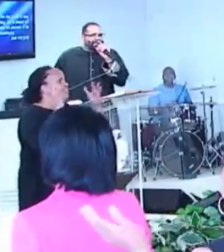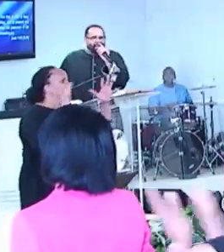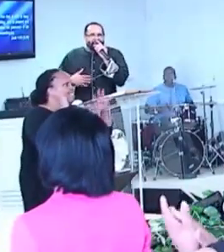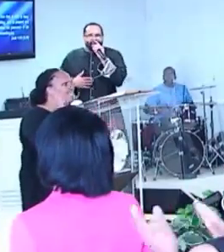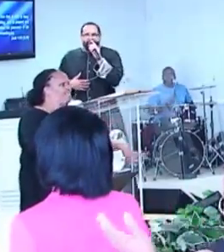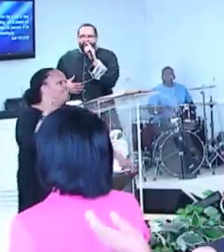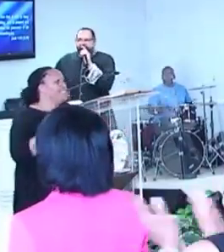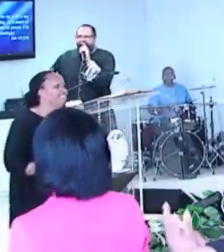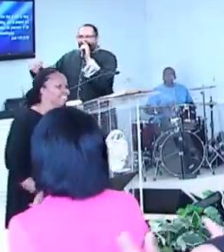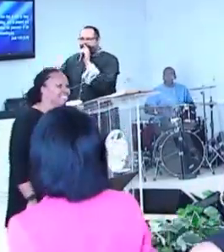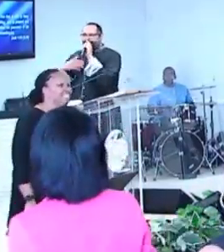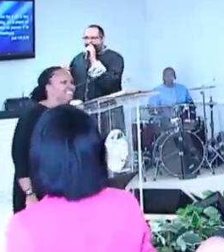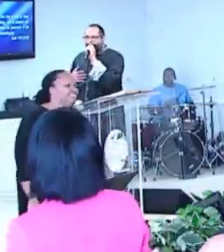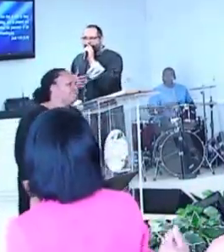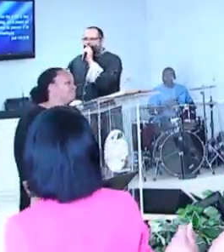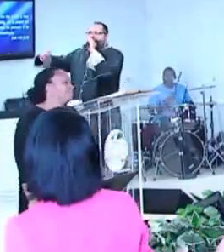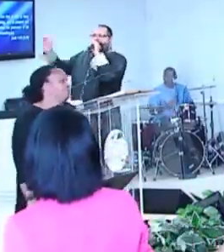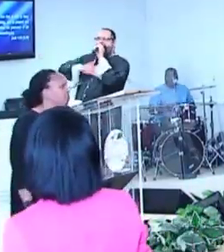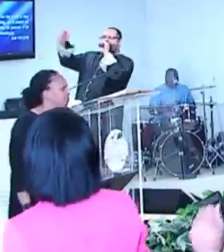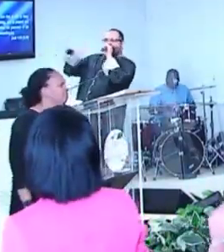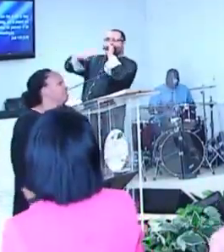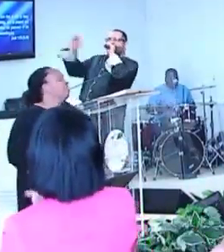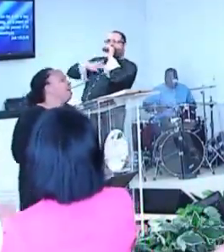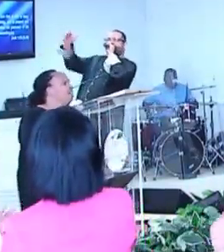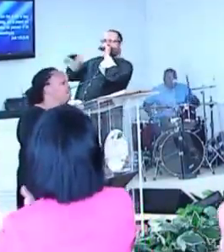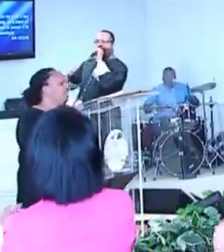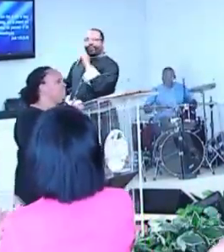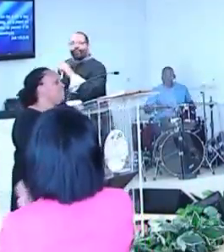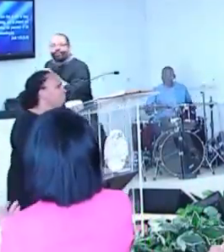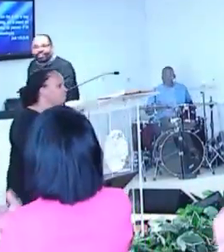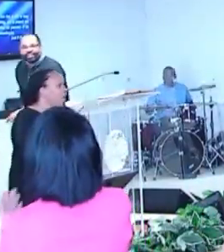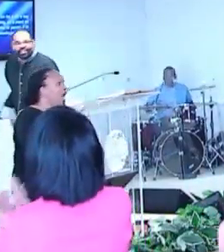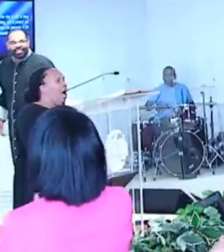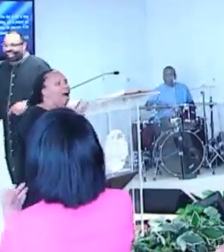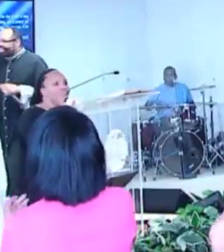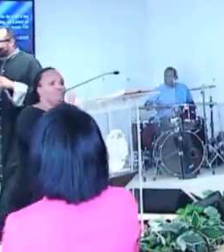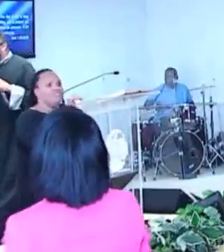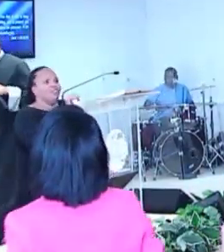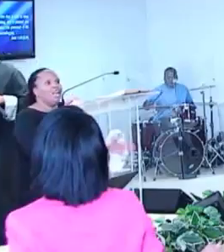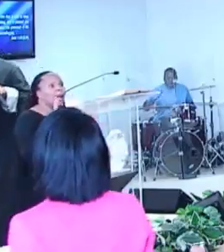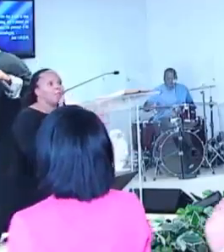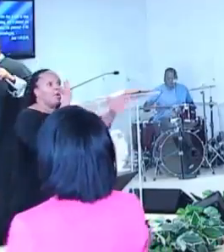like then let's sing that again. And sing it like you mean it. I feel